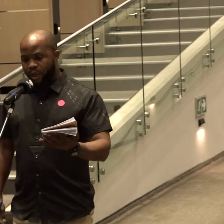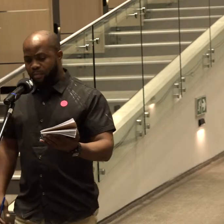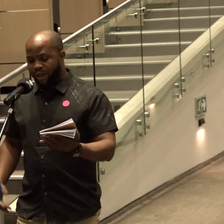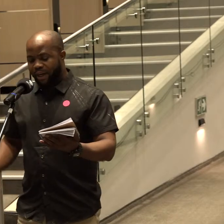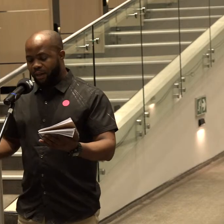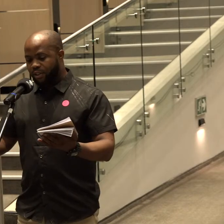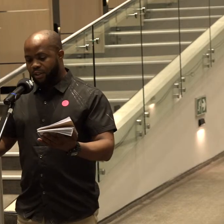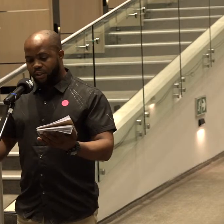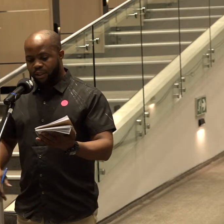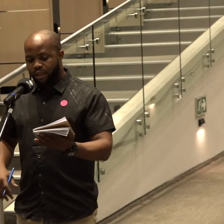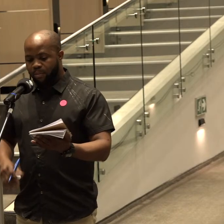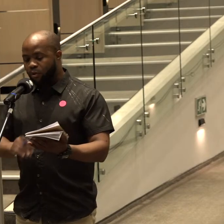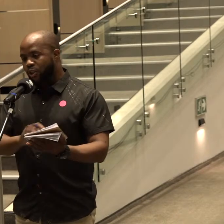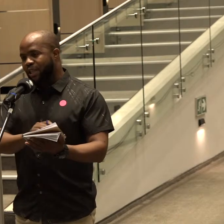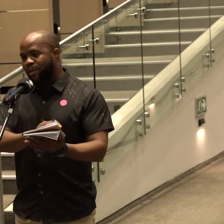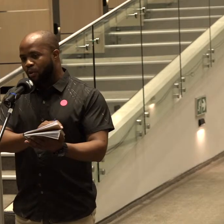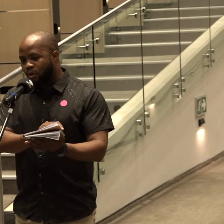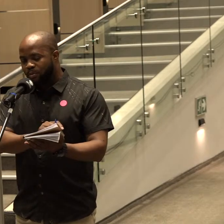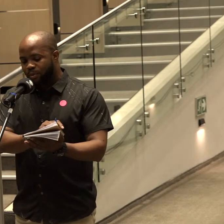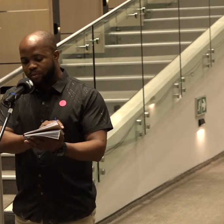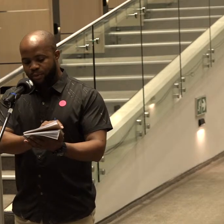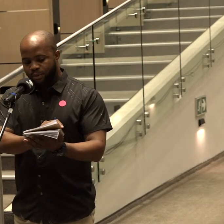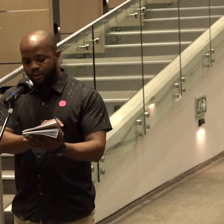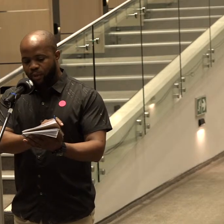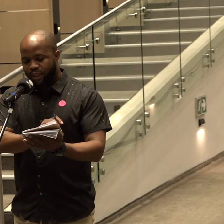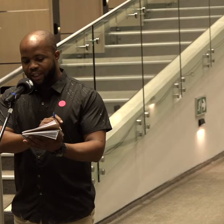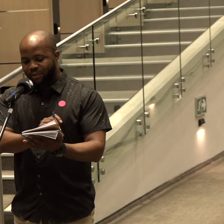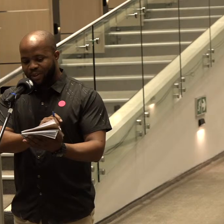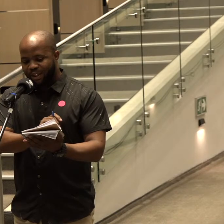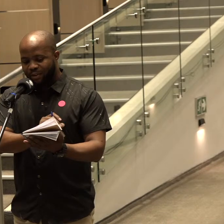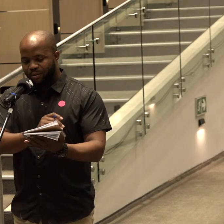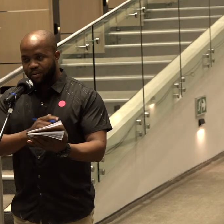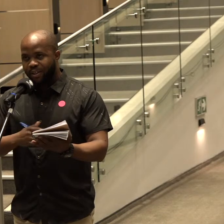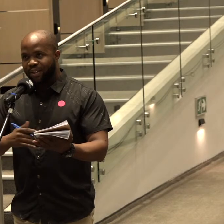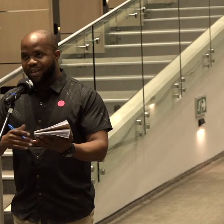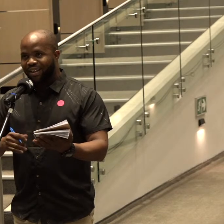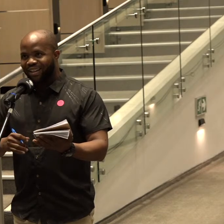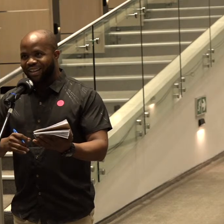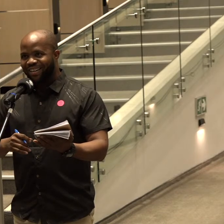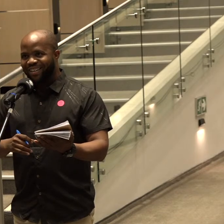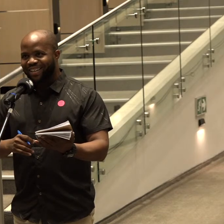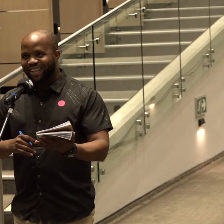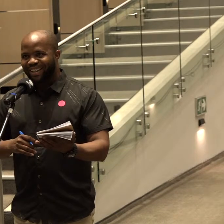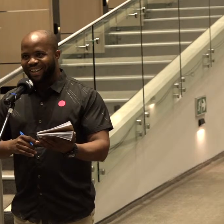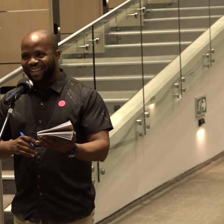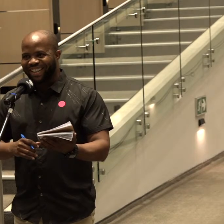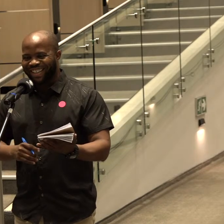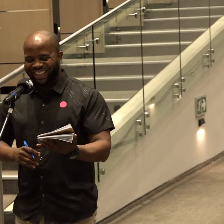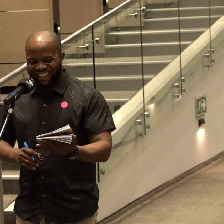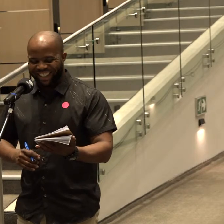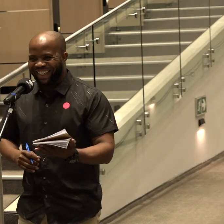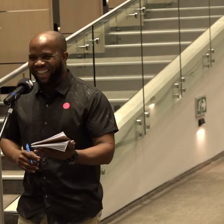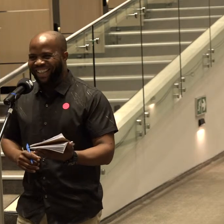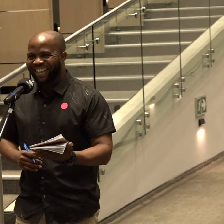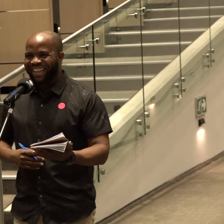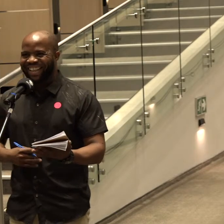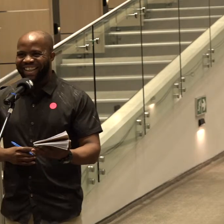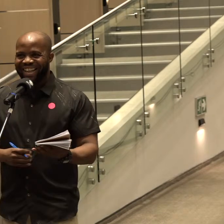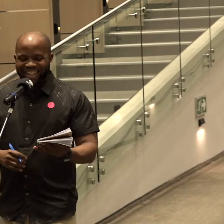where men are actually most of the time at home you know when they when they leave it there it contributes